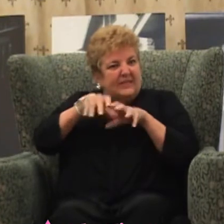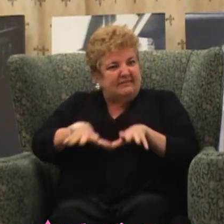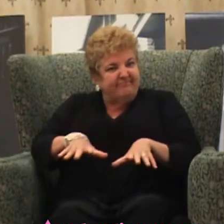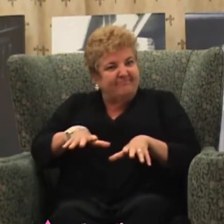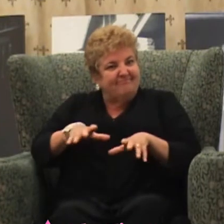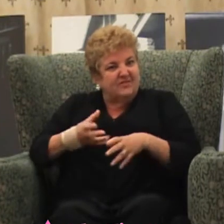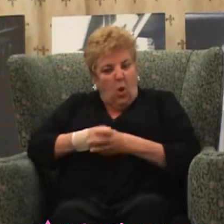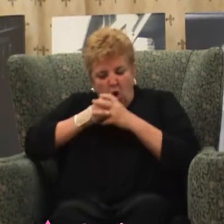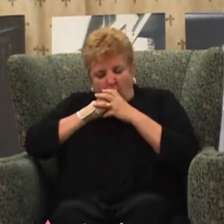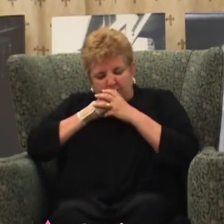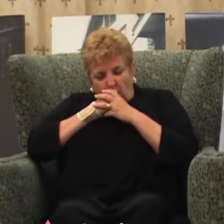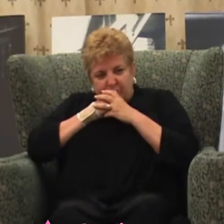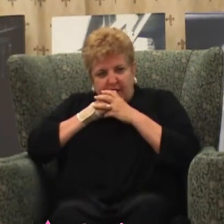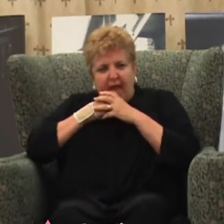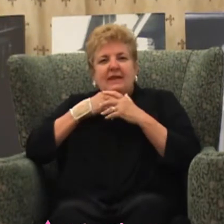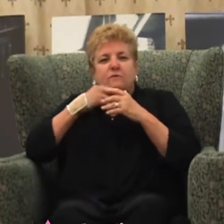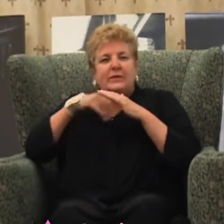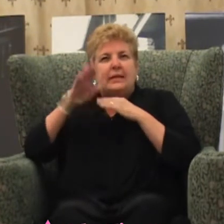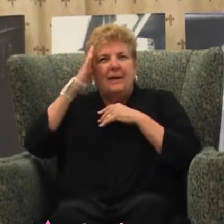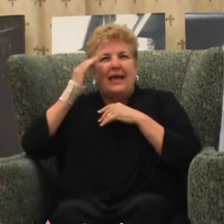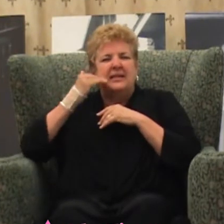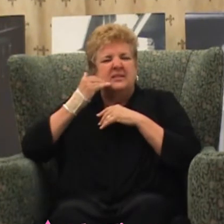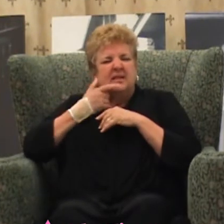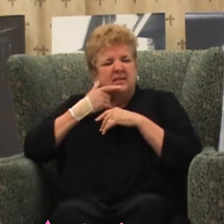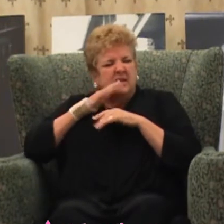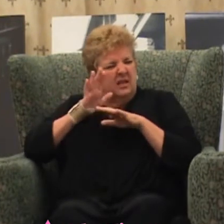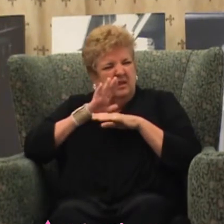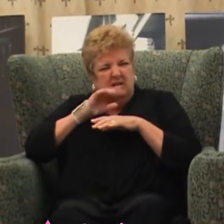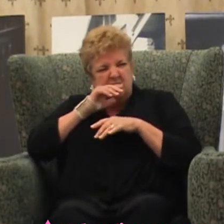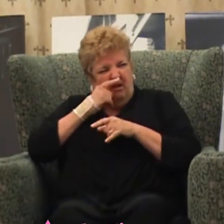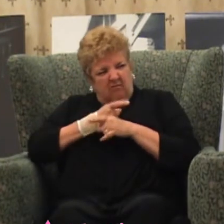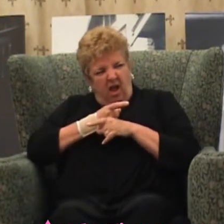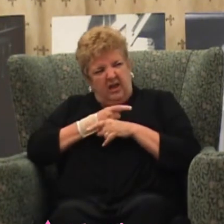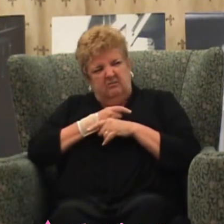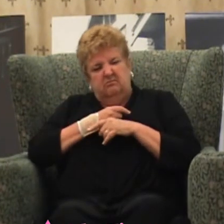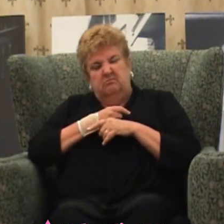And a voice in my head said, "Hey, man, that ain't right."